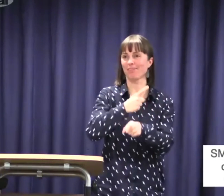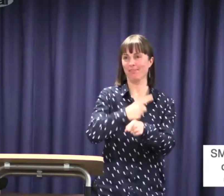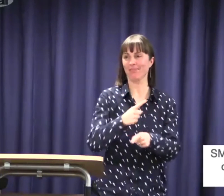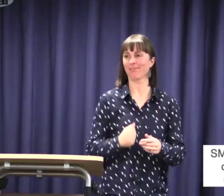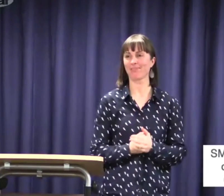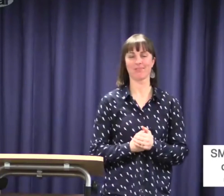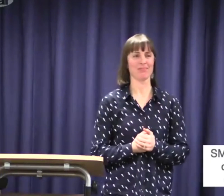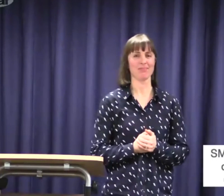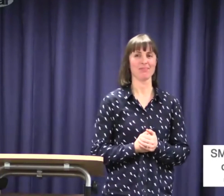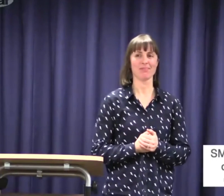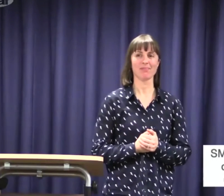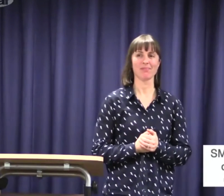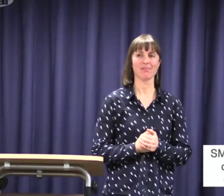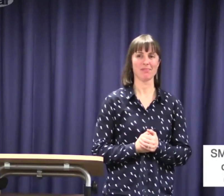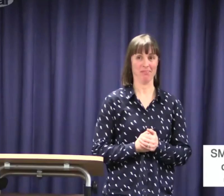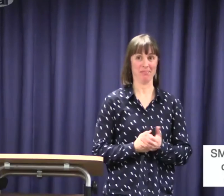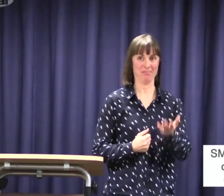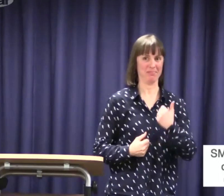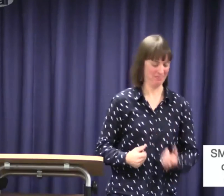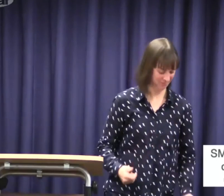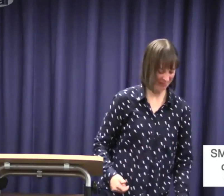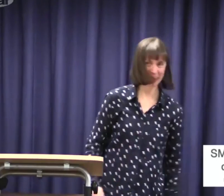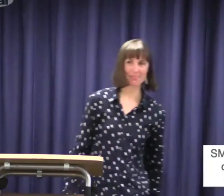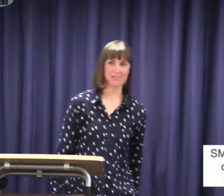Thank you, Michelle. Carly, you would like to ask a question.